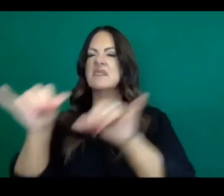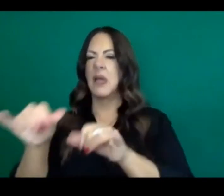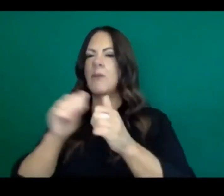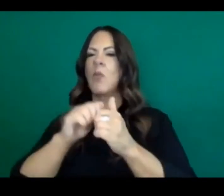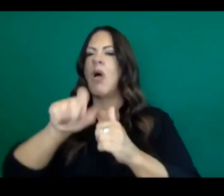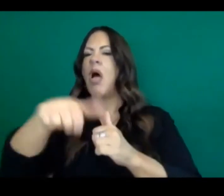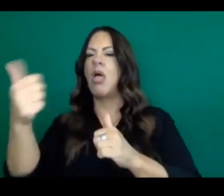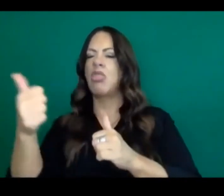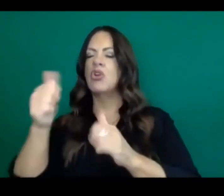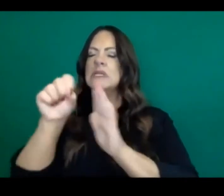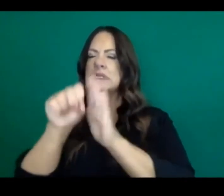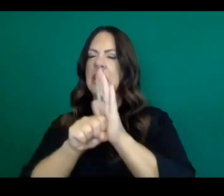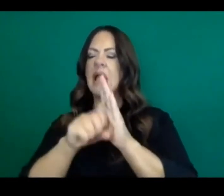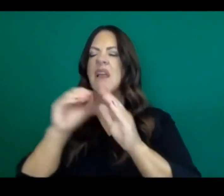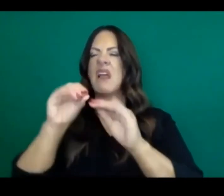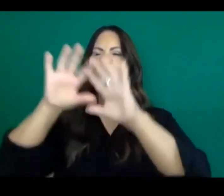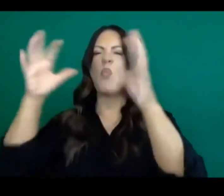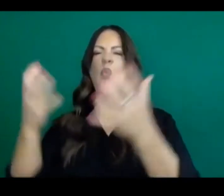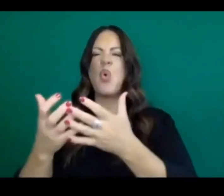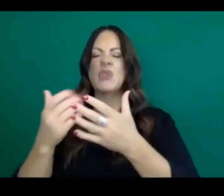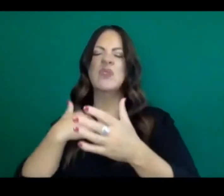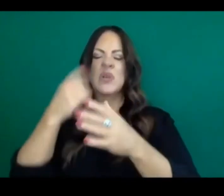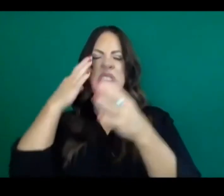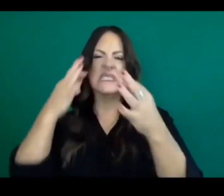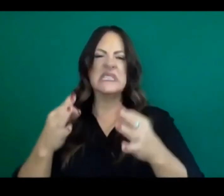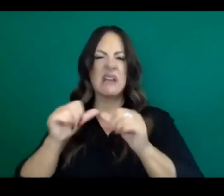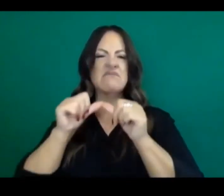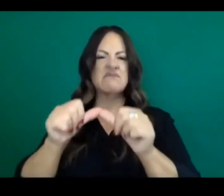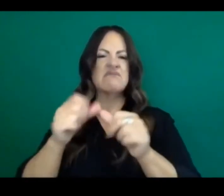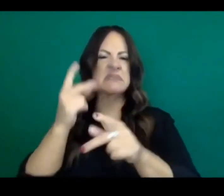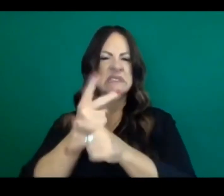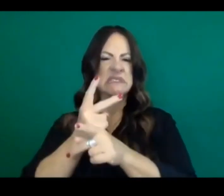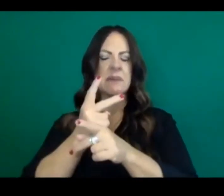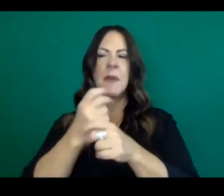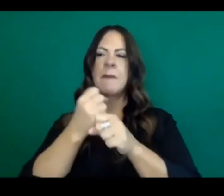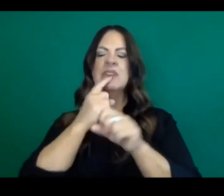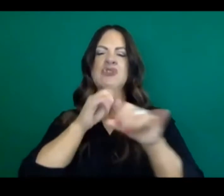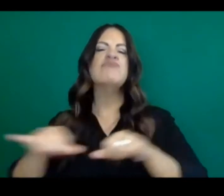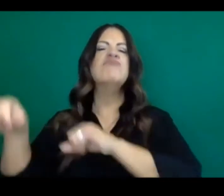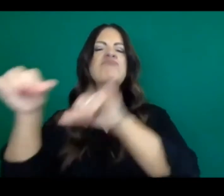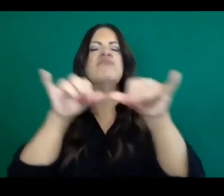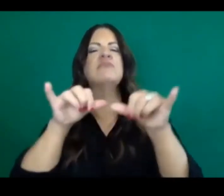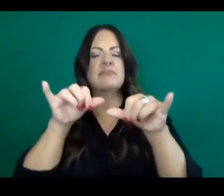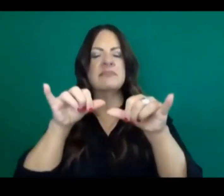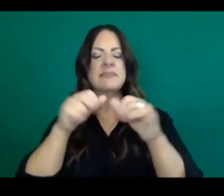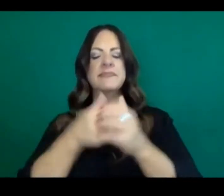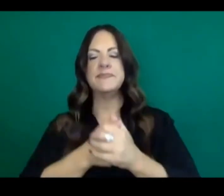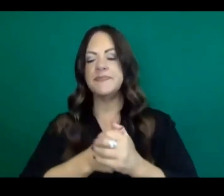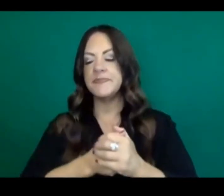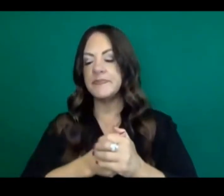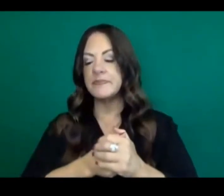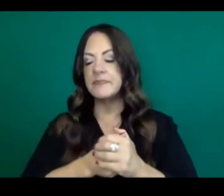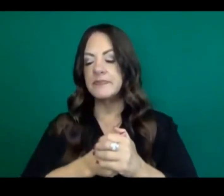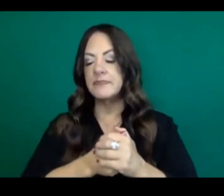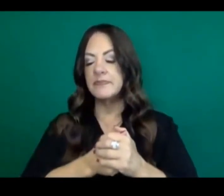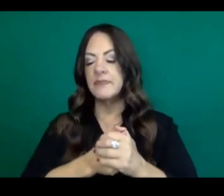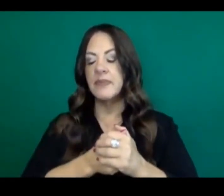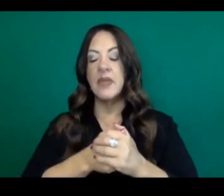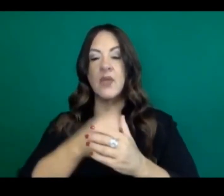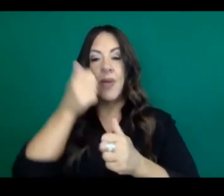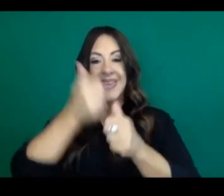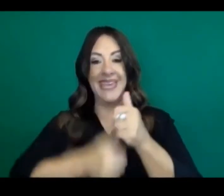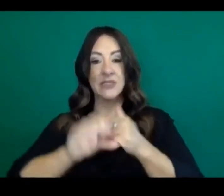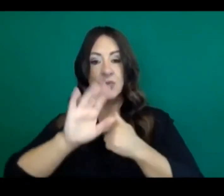as well. So we wanted to stick to metrics that are nationally tracked and validated. So each county